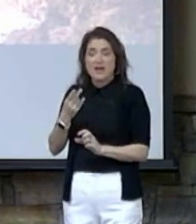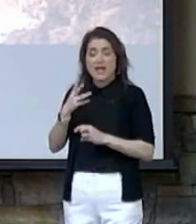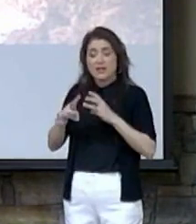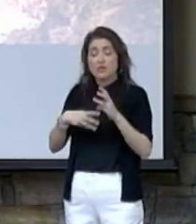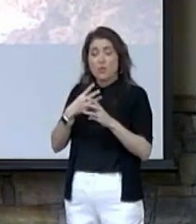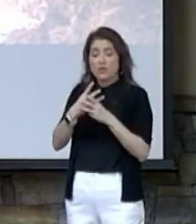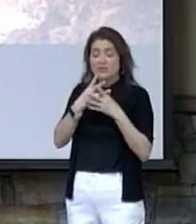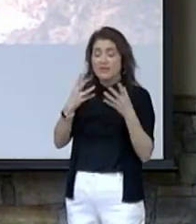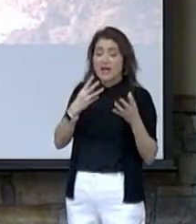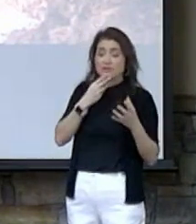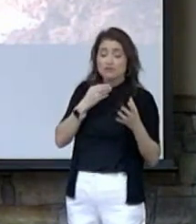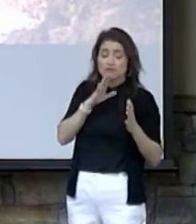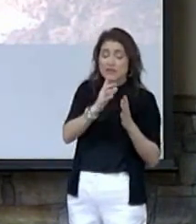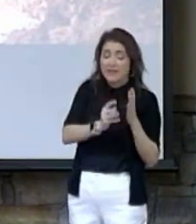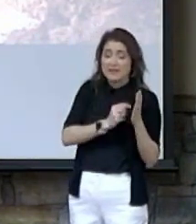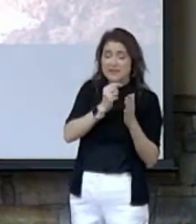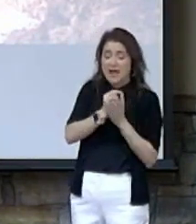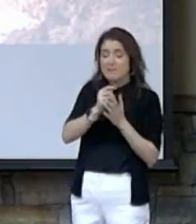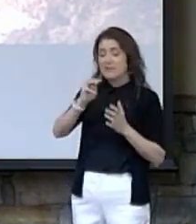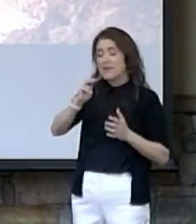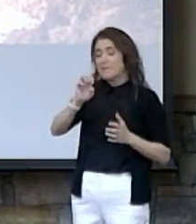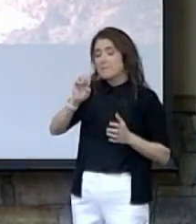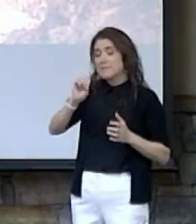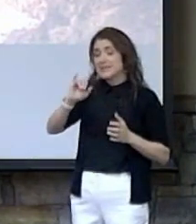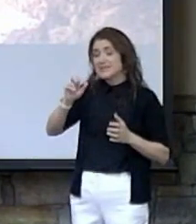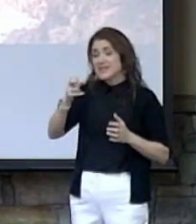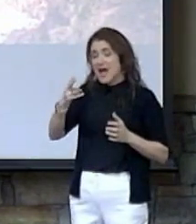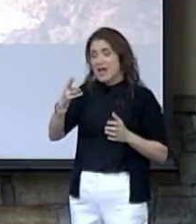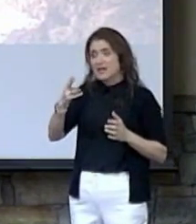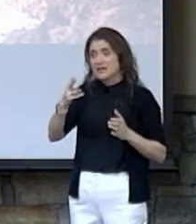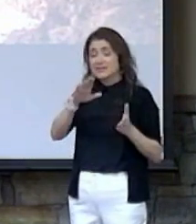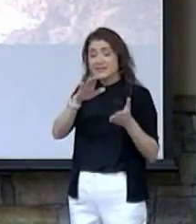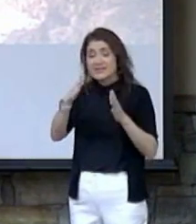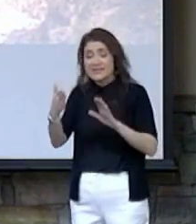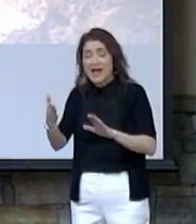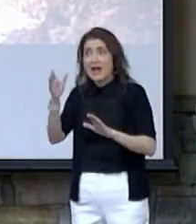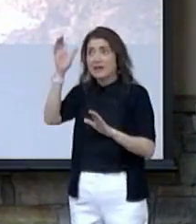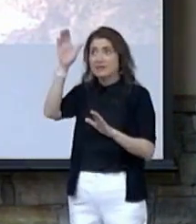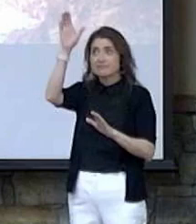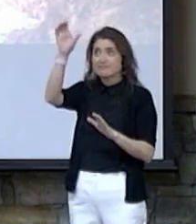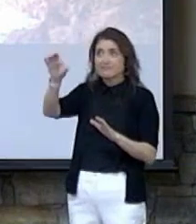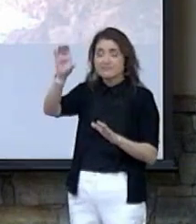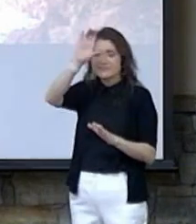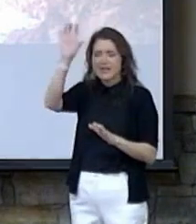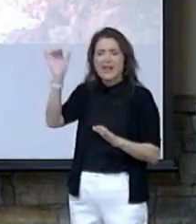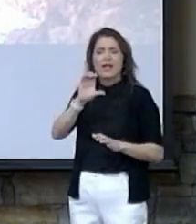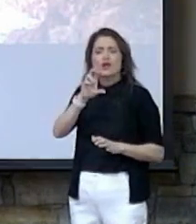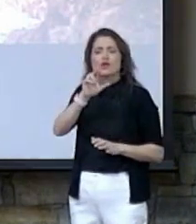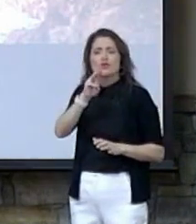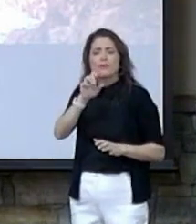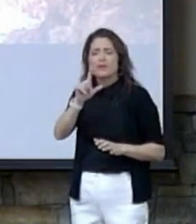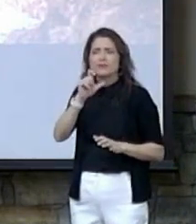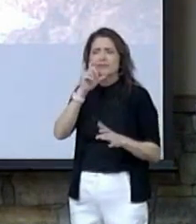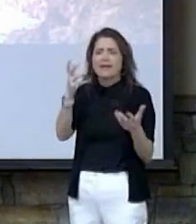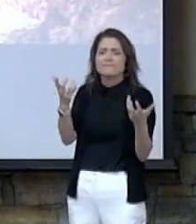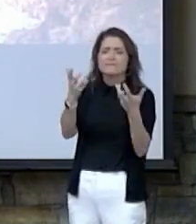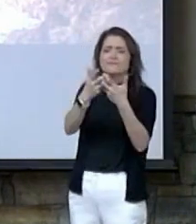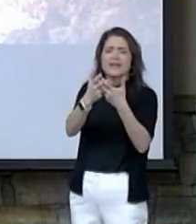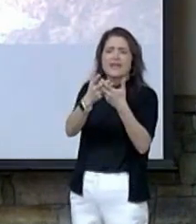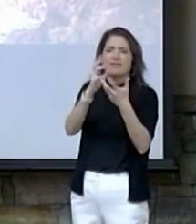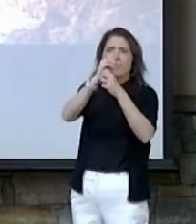of Jews during that time, the Messiah dying the death of a criminal on a cross didn't fit their narrative of what the Messiah would